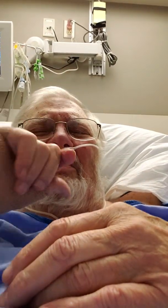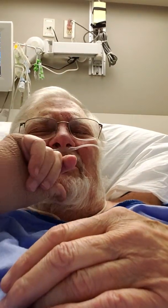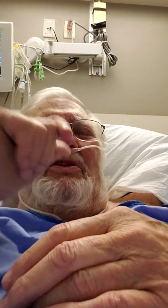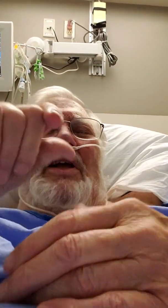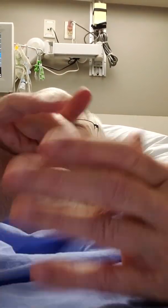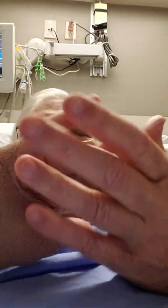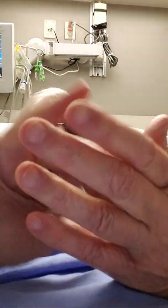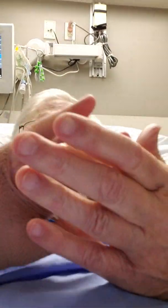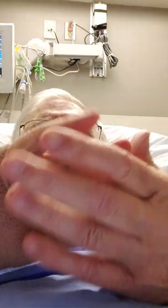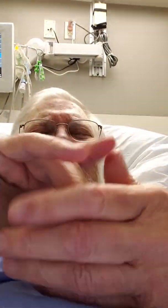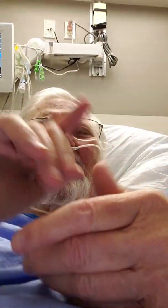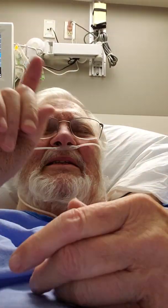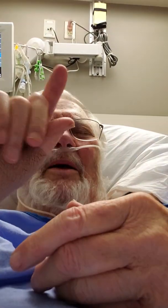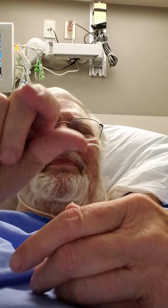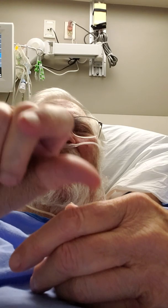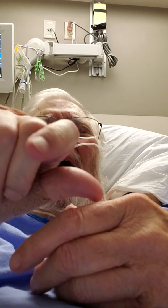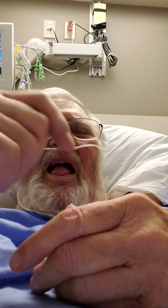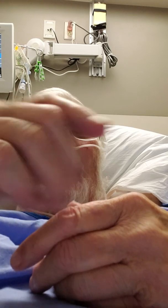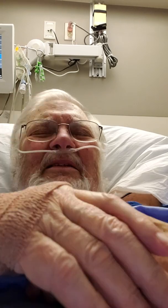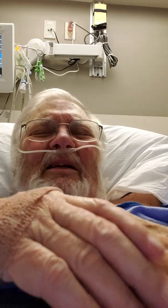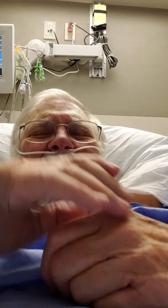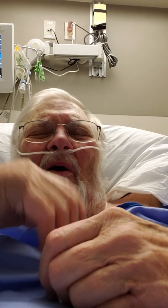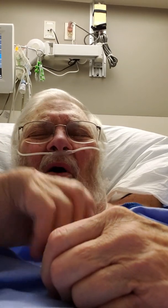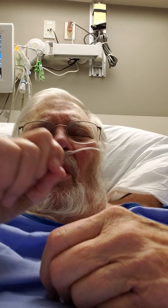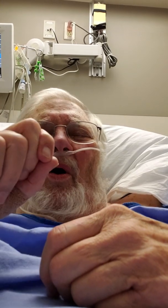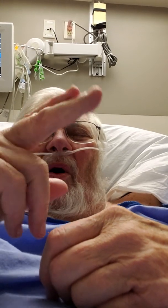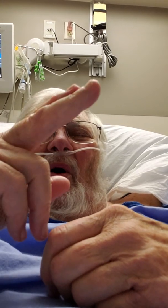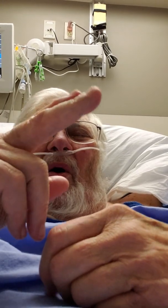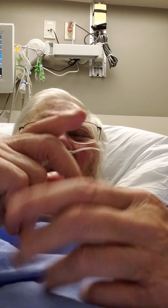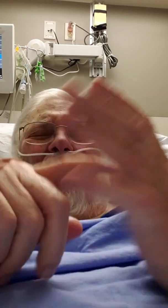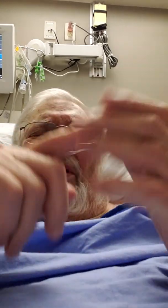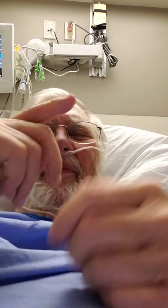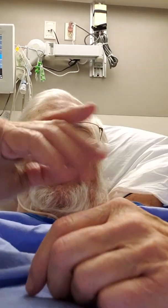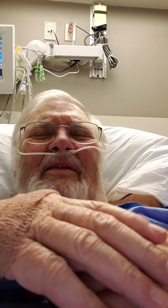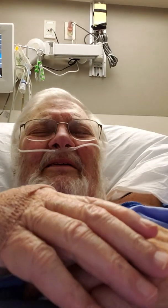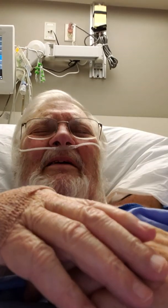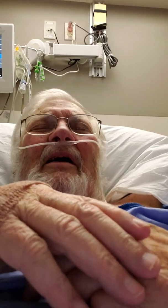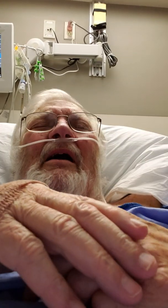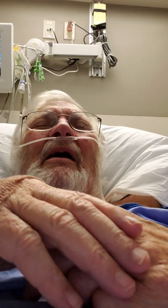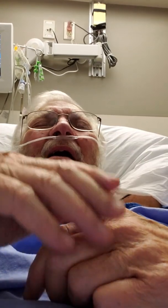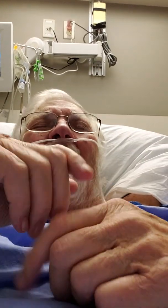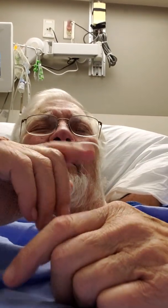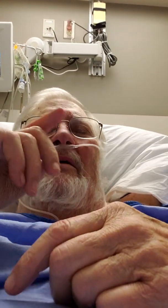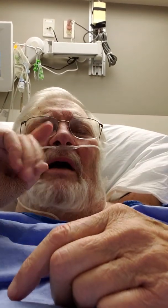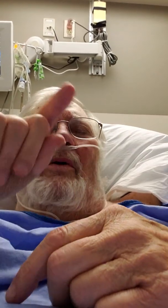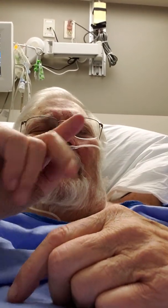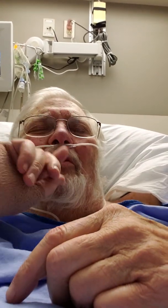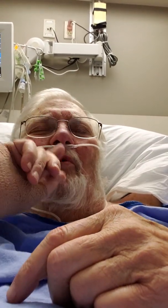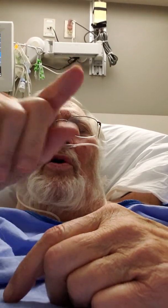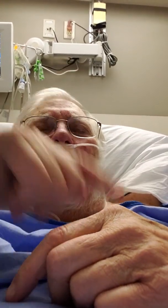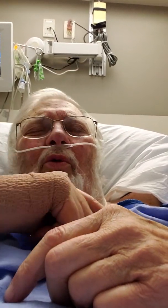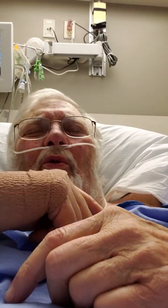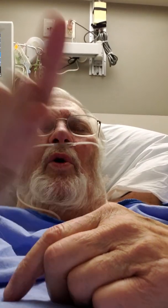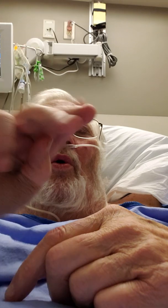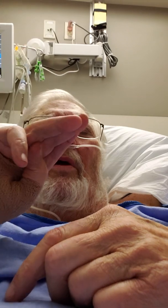It's not the medication, it's something else. Oh, what is that? I need to go to the